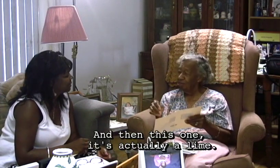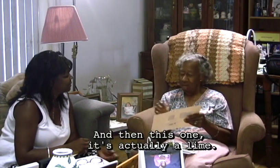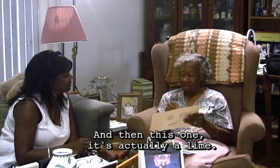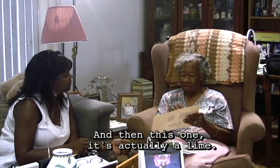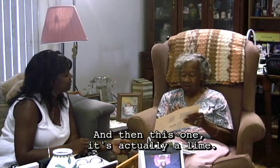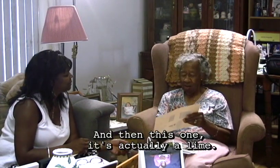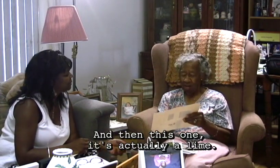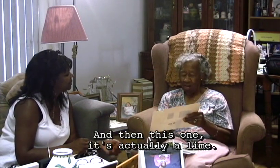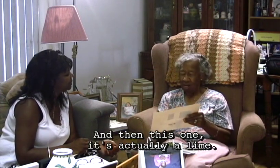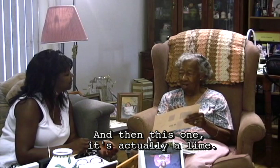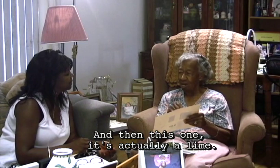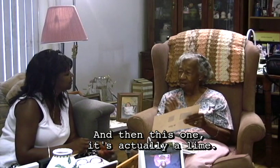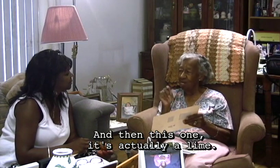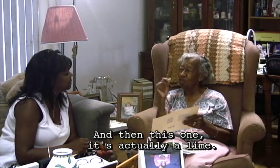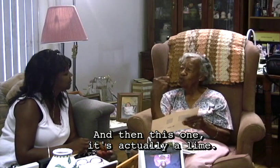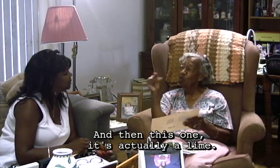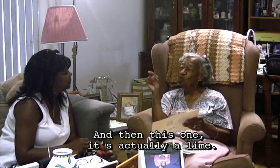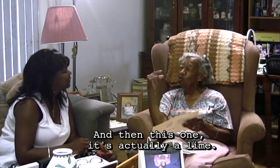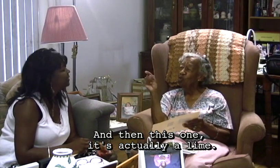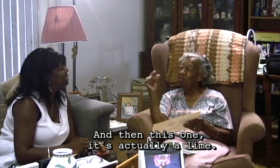And then this one